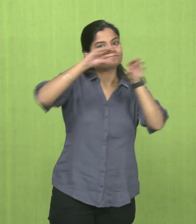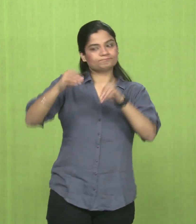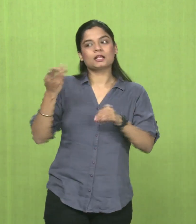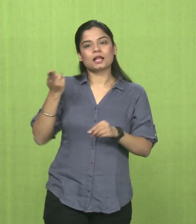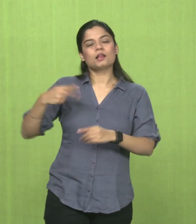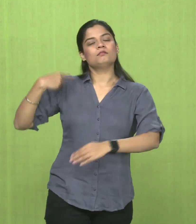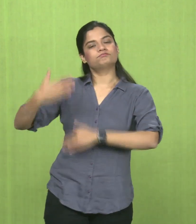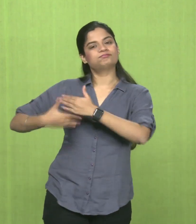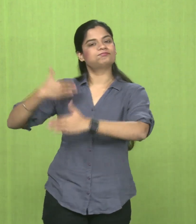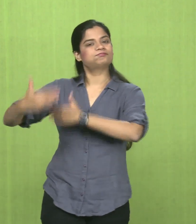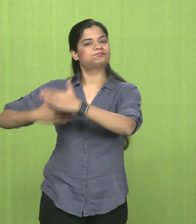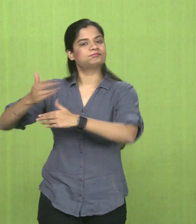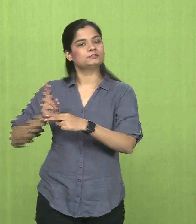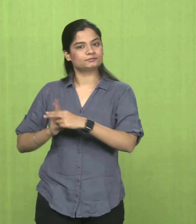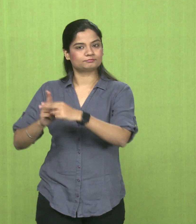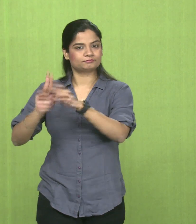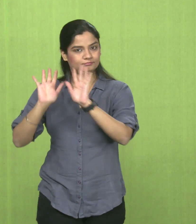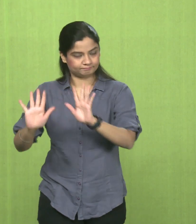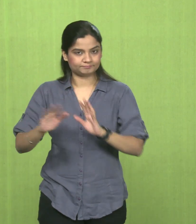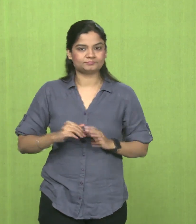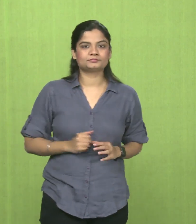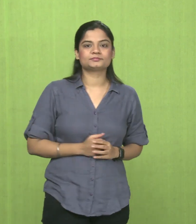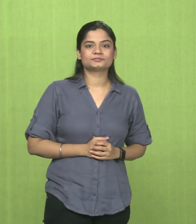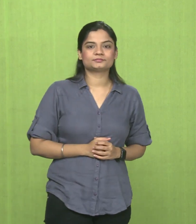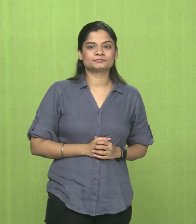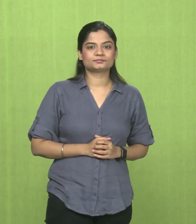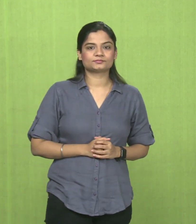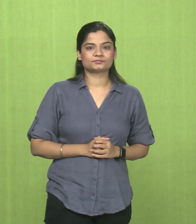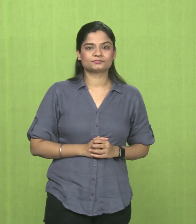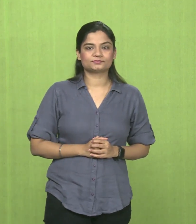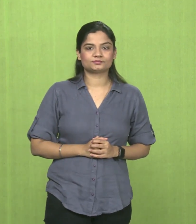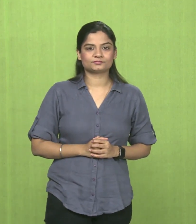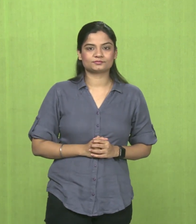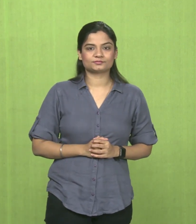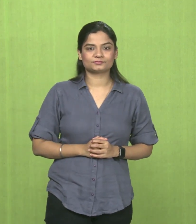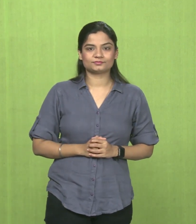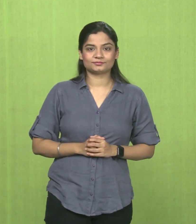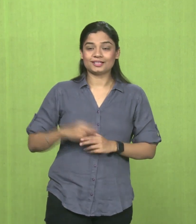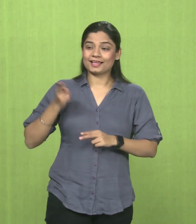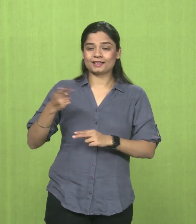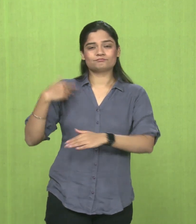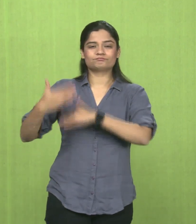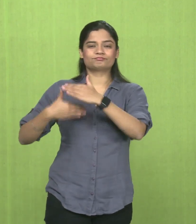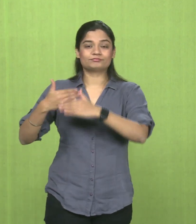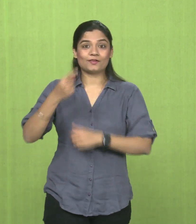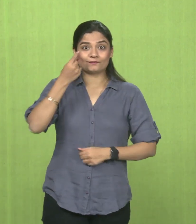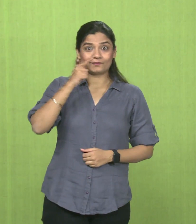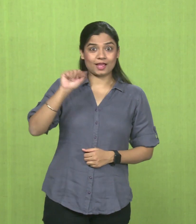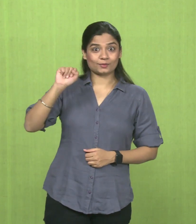So they decide to live in a rented house. even when they